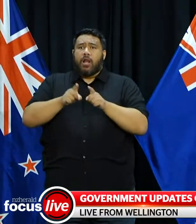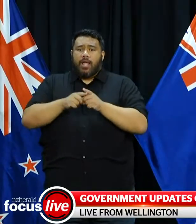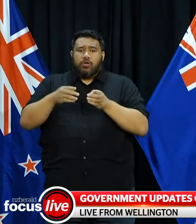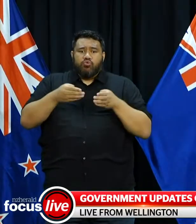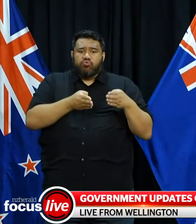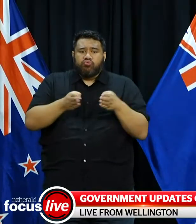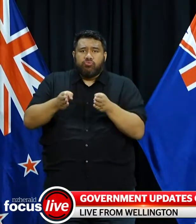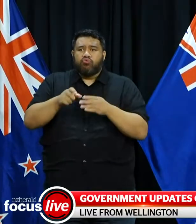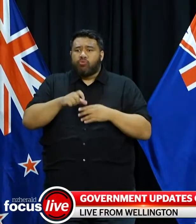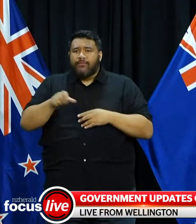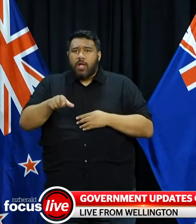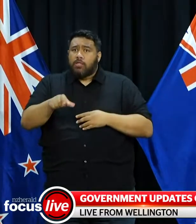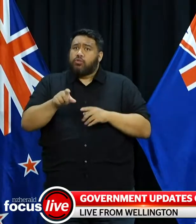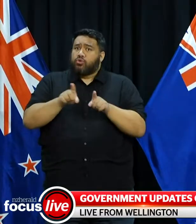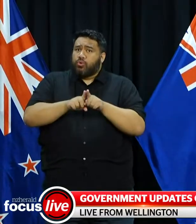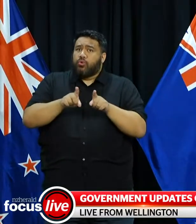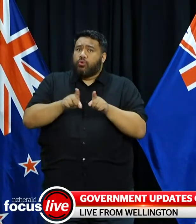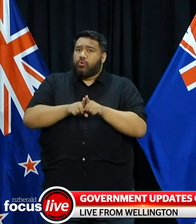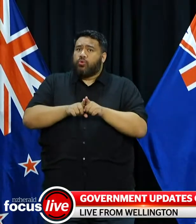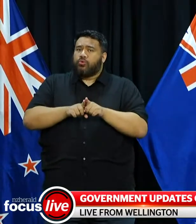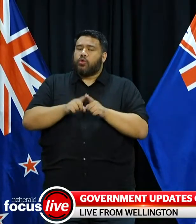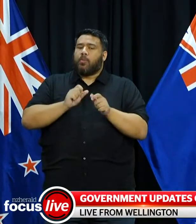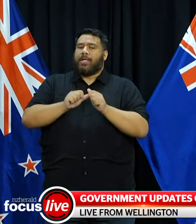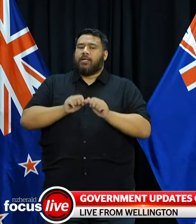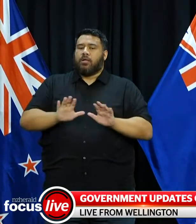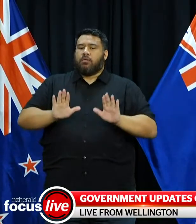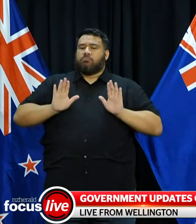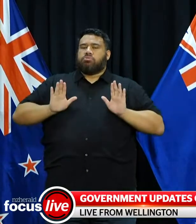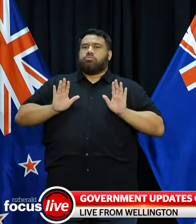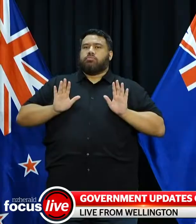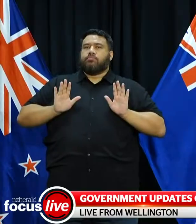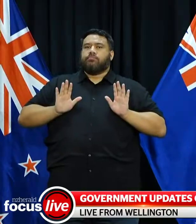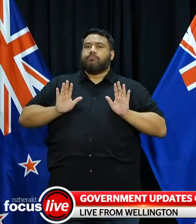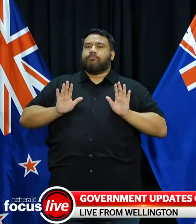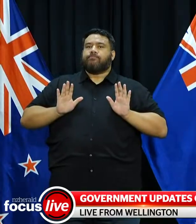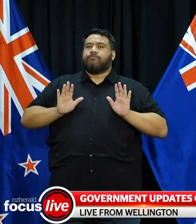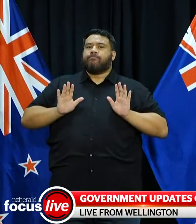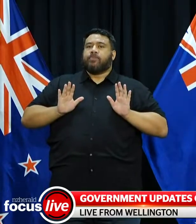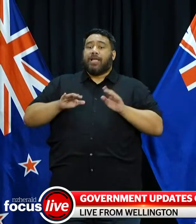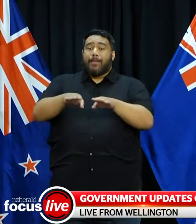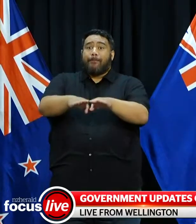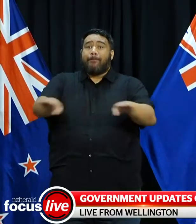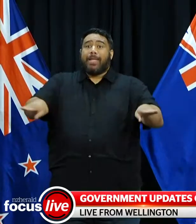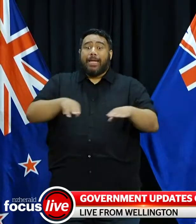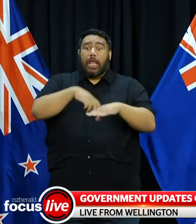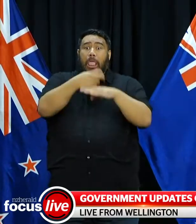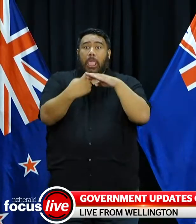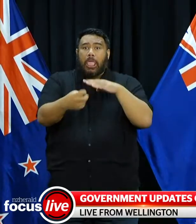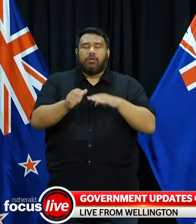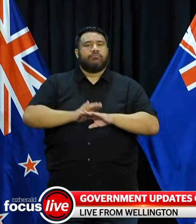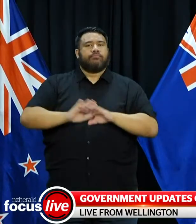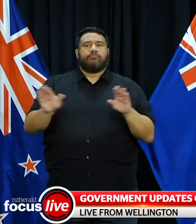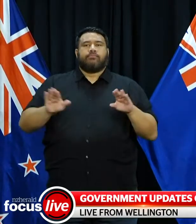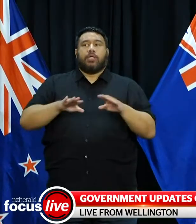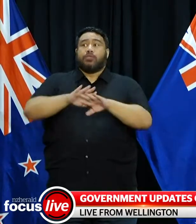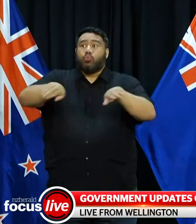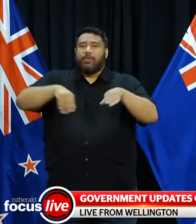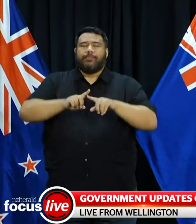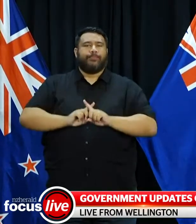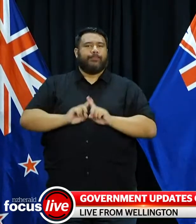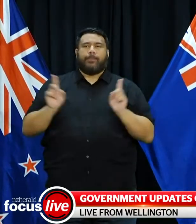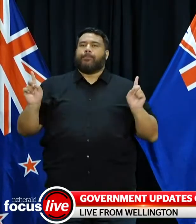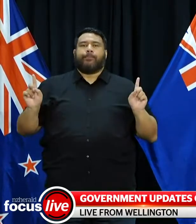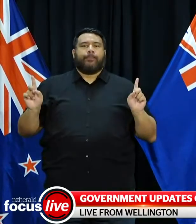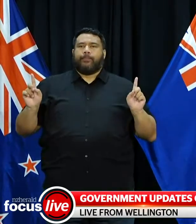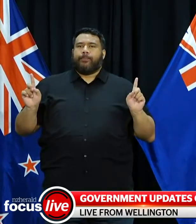we're advising to play it safe in those areas. People do need to stay off the beach and out of the water. The full list of